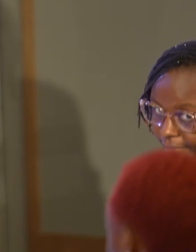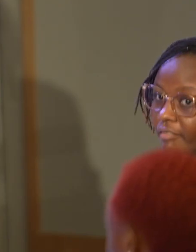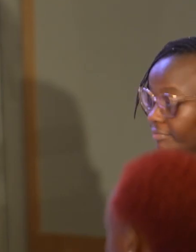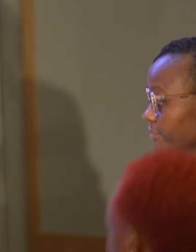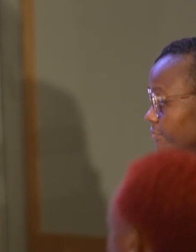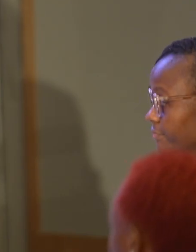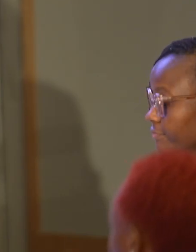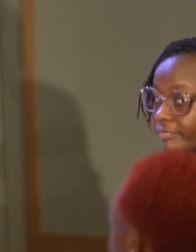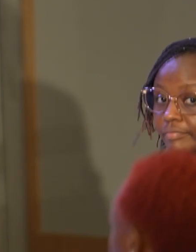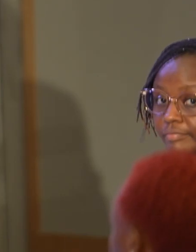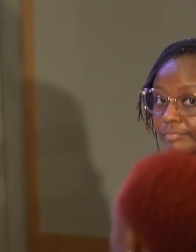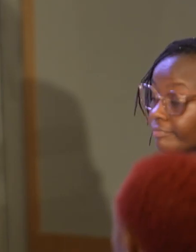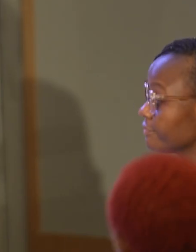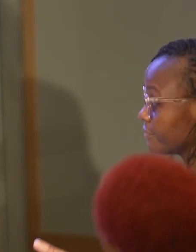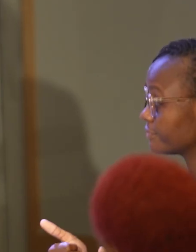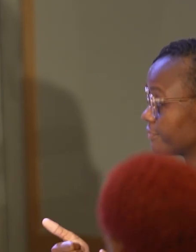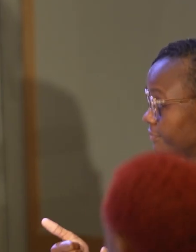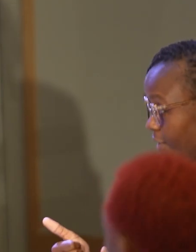some heavy discussions,